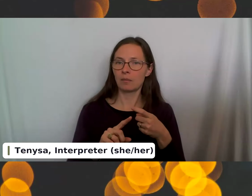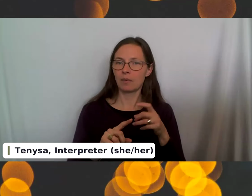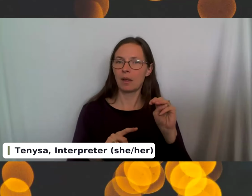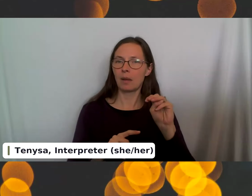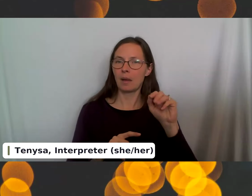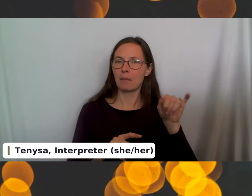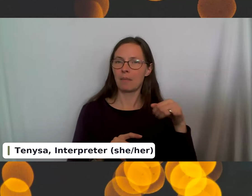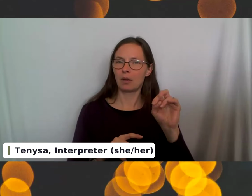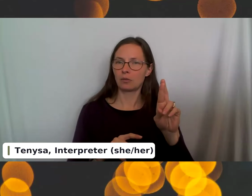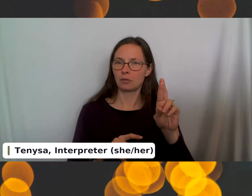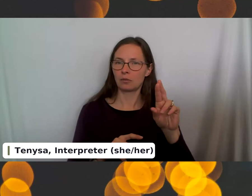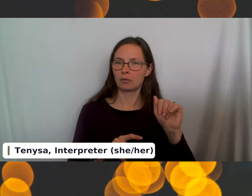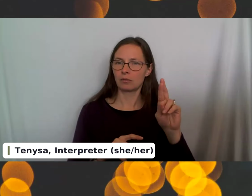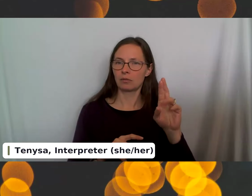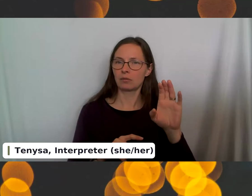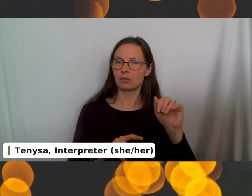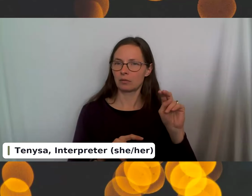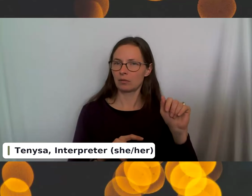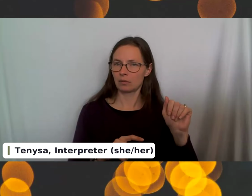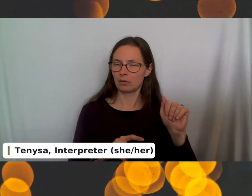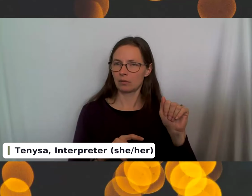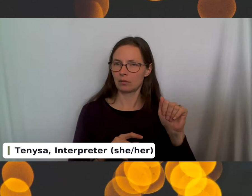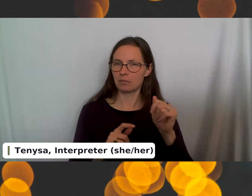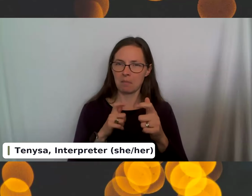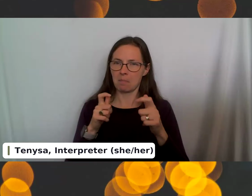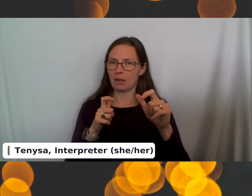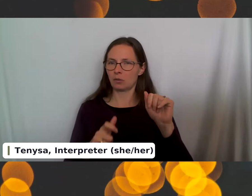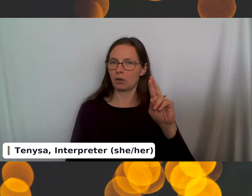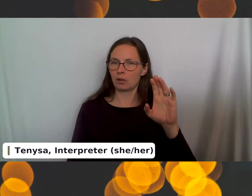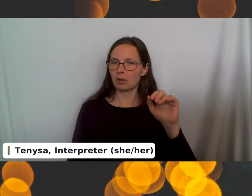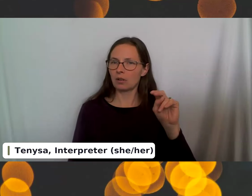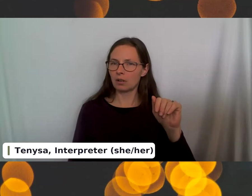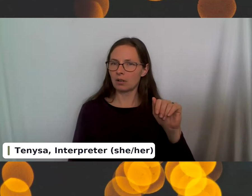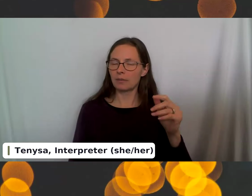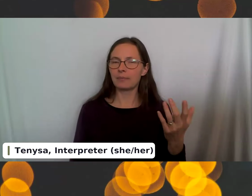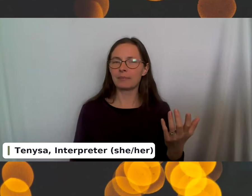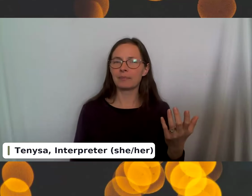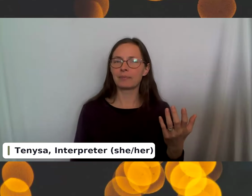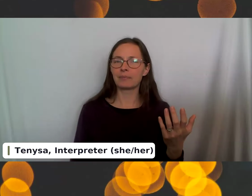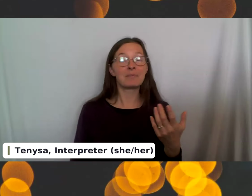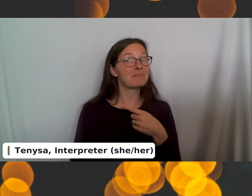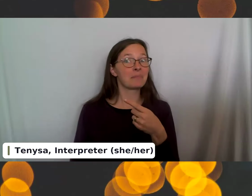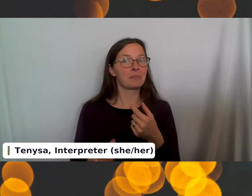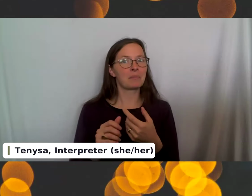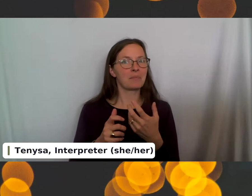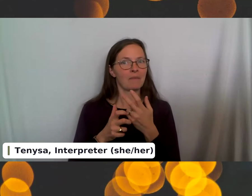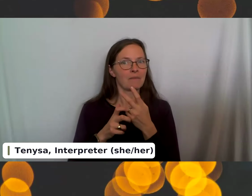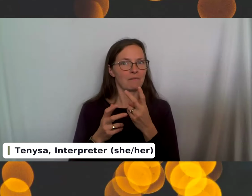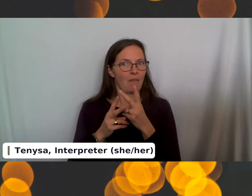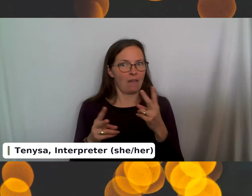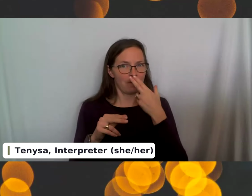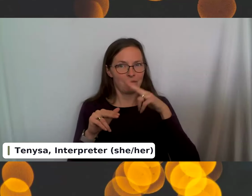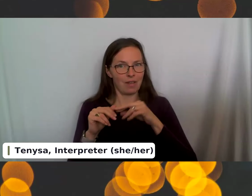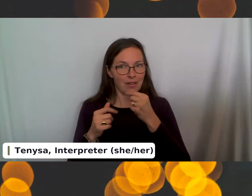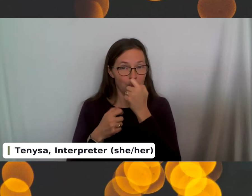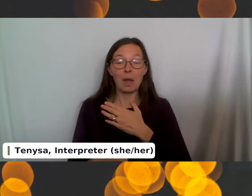arcana. Those are the ones that are kind of the most fun and interesting. My favorite from the